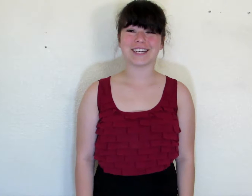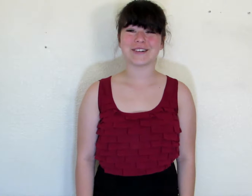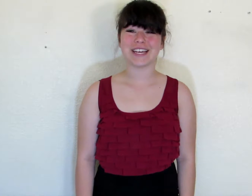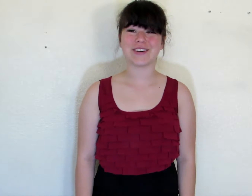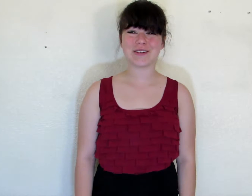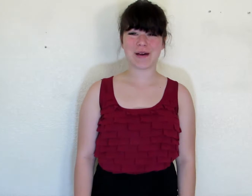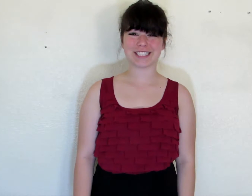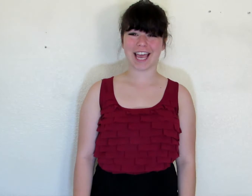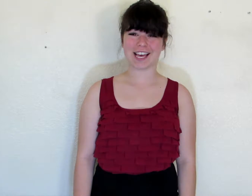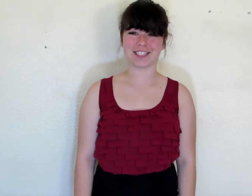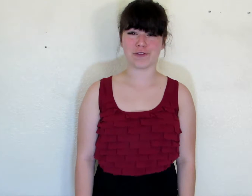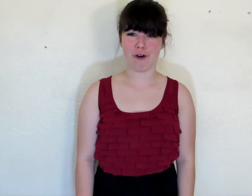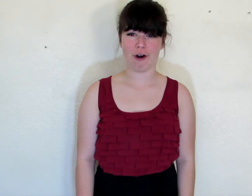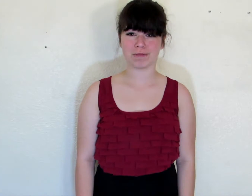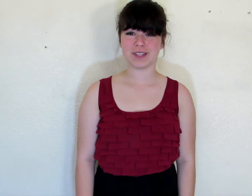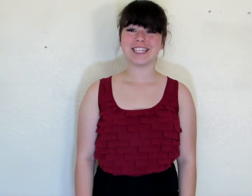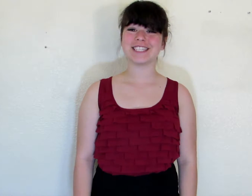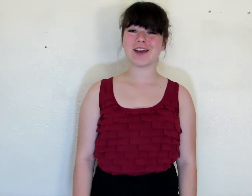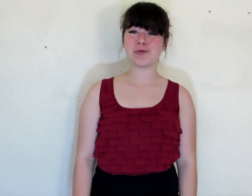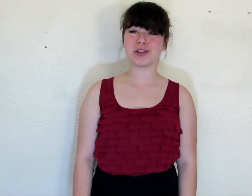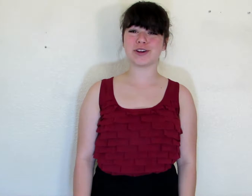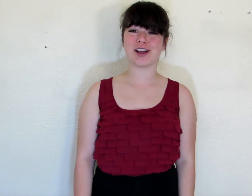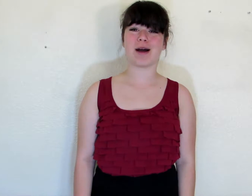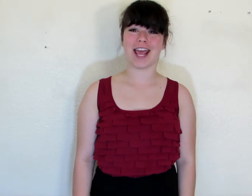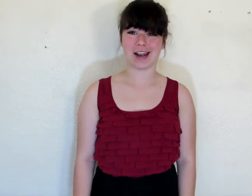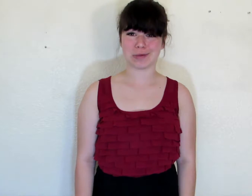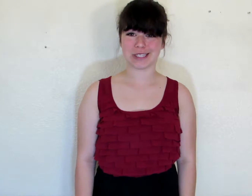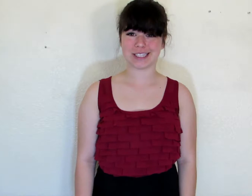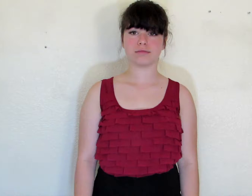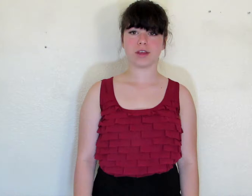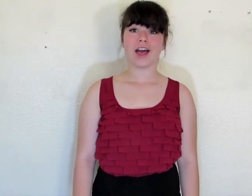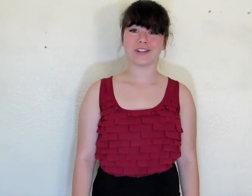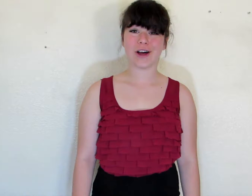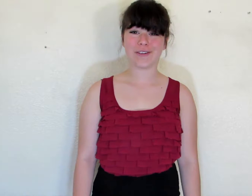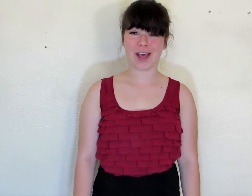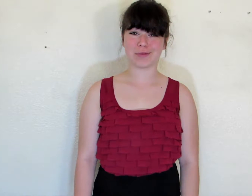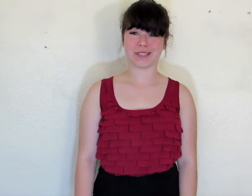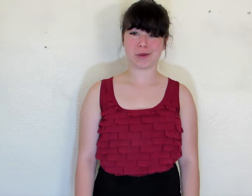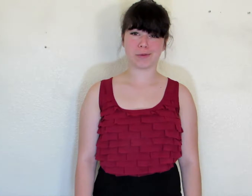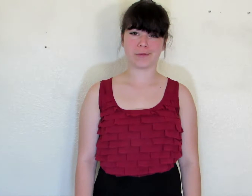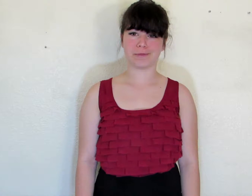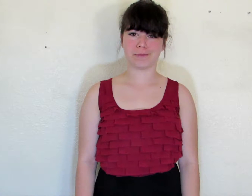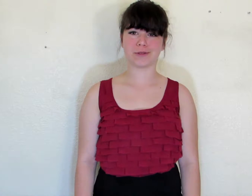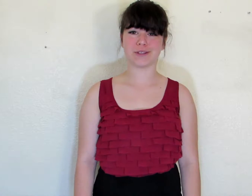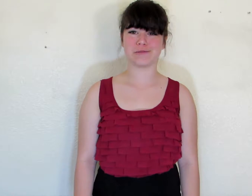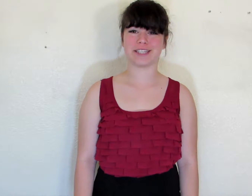Hello and welcome back to ASL for All. Today we'll be learning about animals. A lot of animals that people are mostly familiar